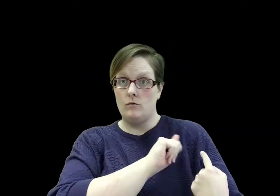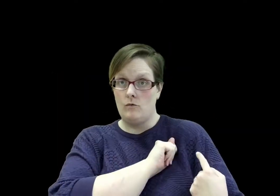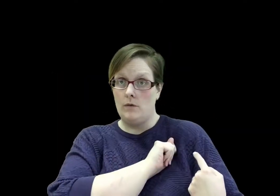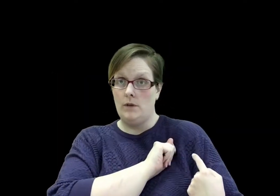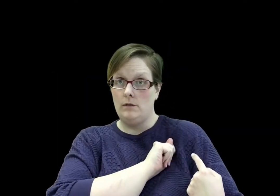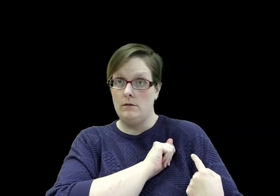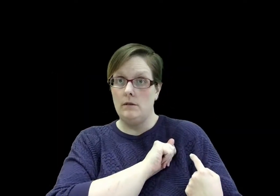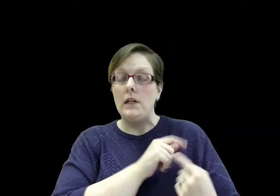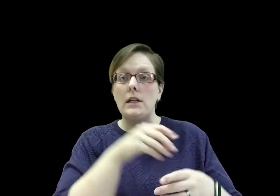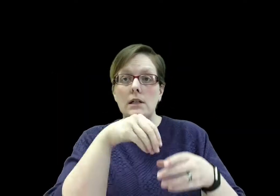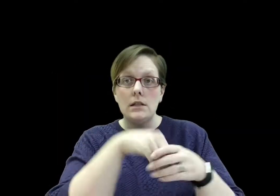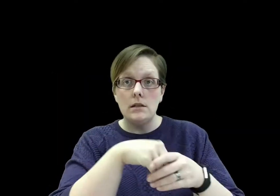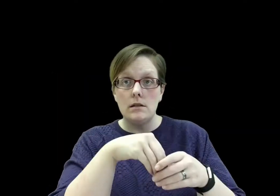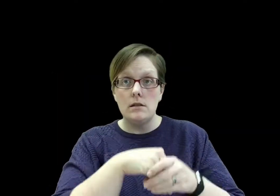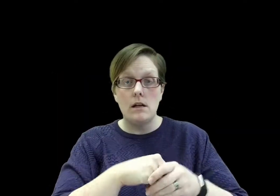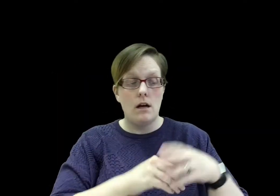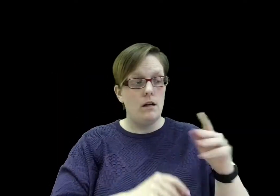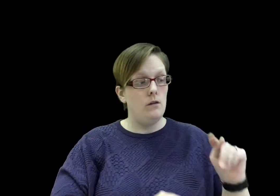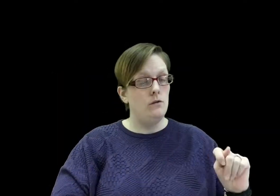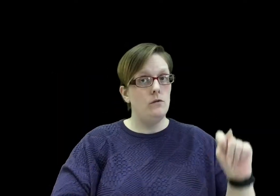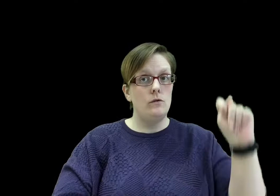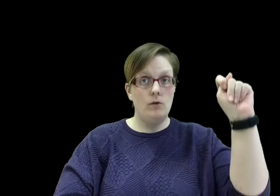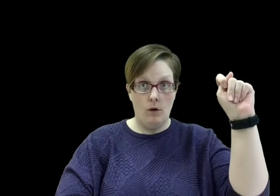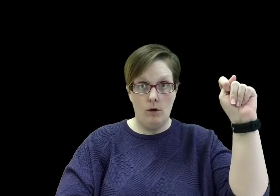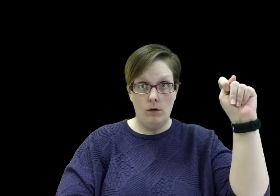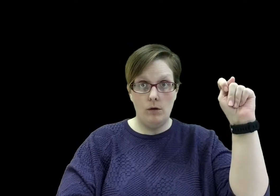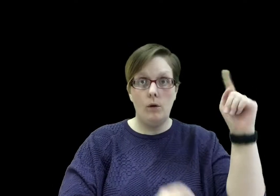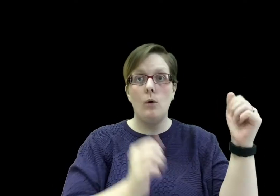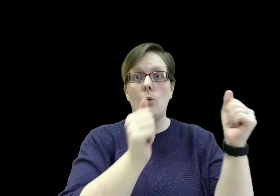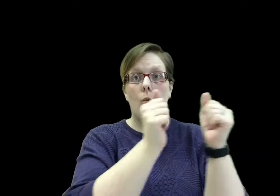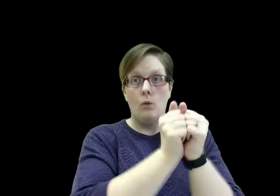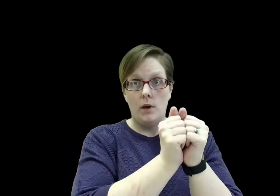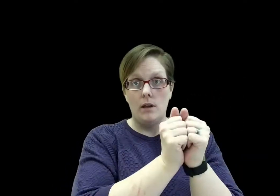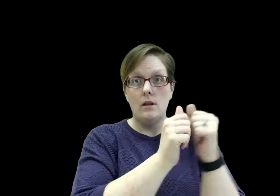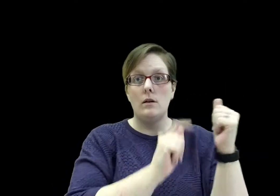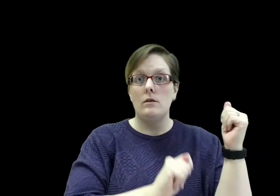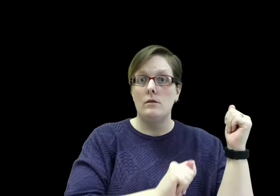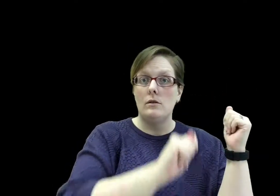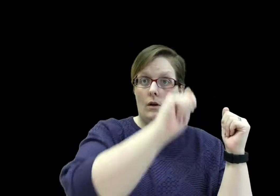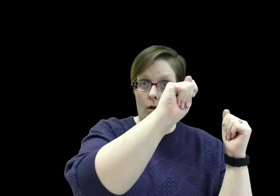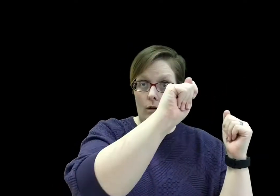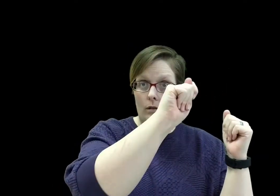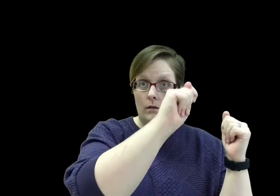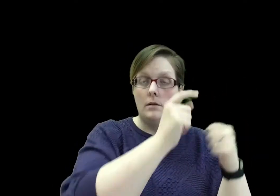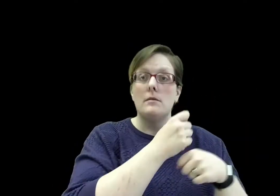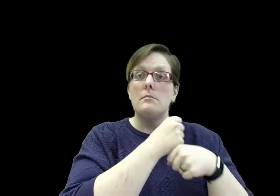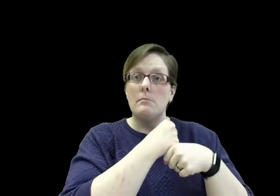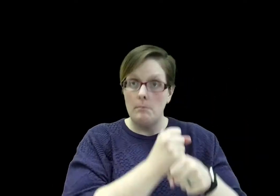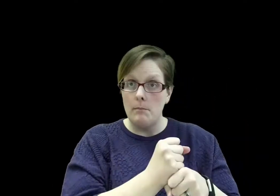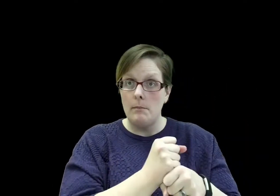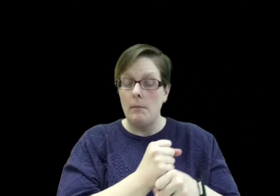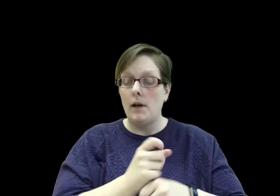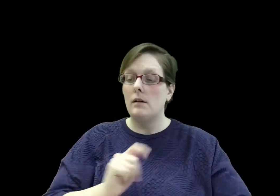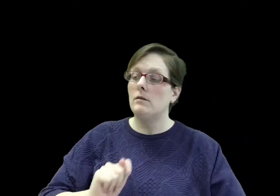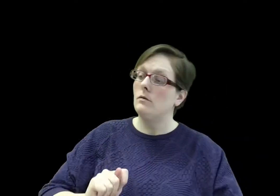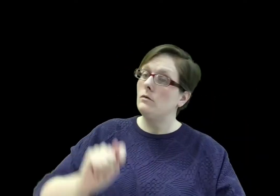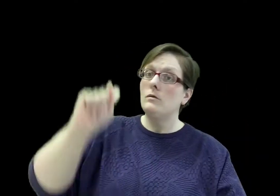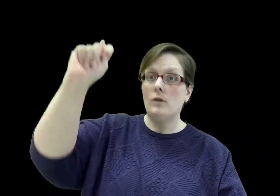Inside of the plants, they have traits. Tall with tall makes a